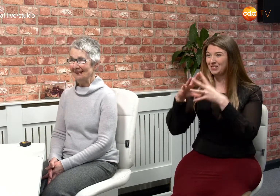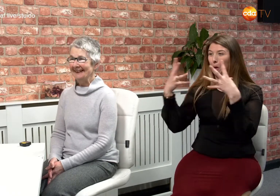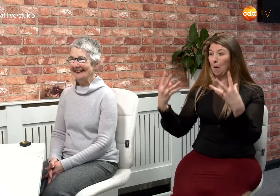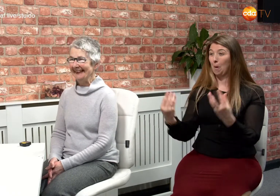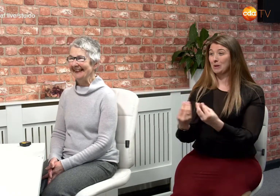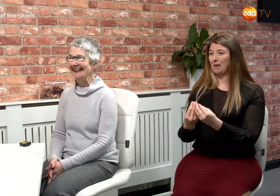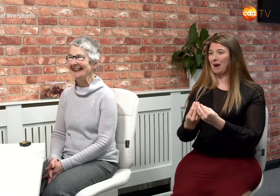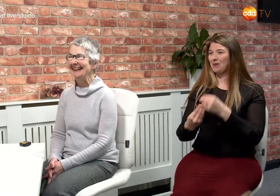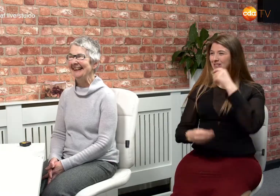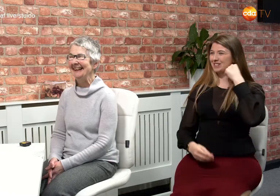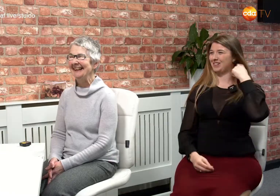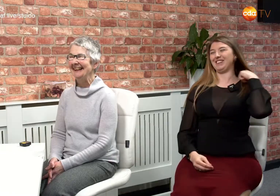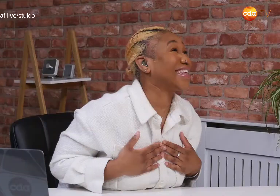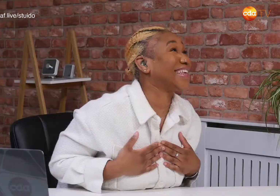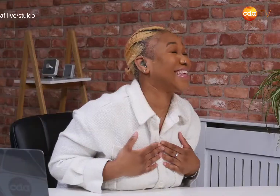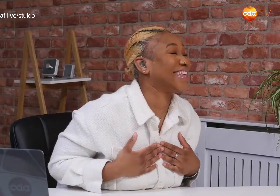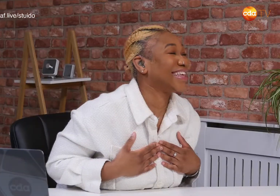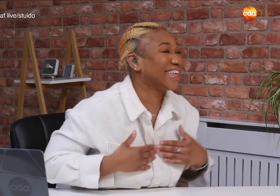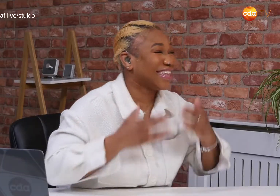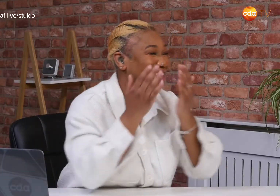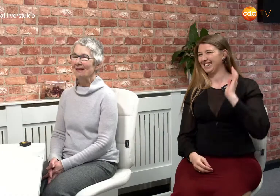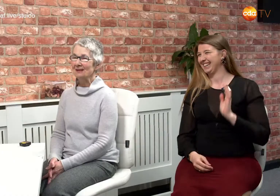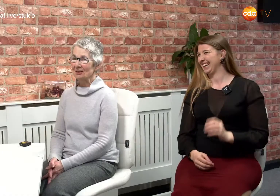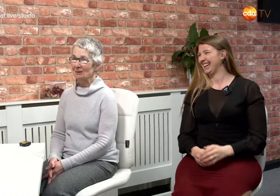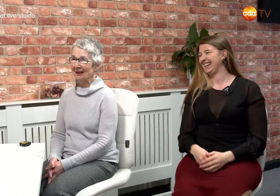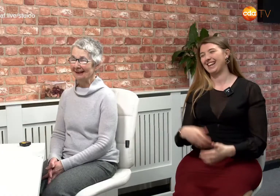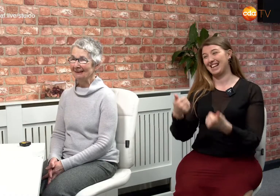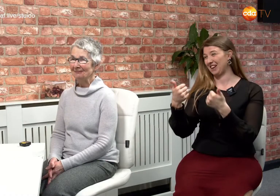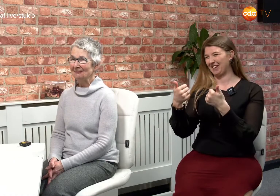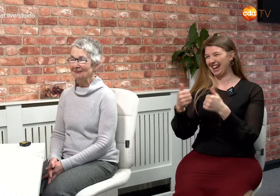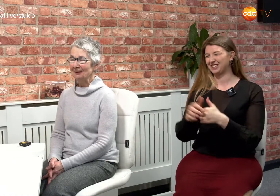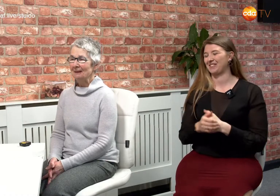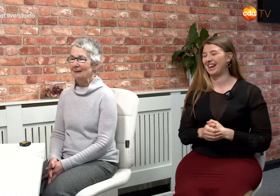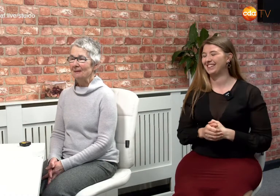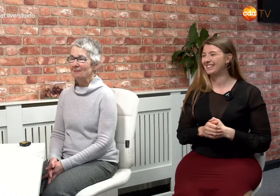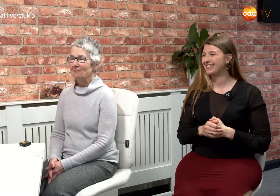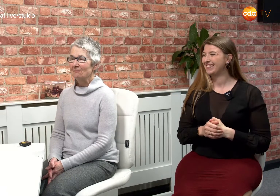one. Oh, sorry. That's okay.